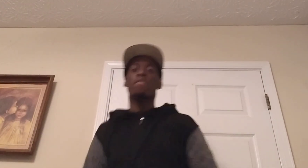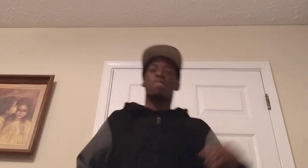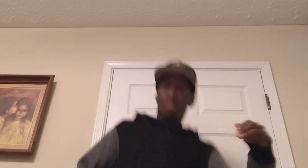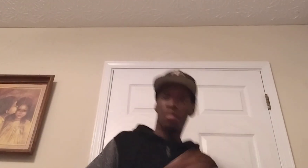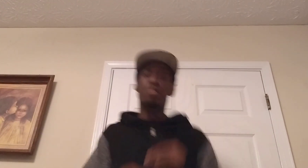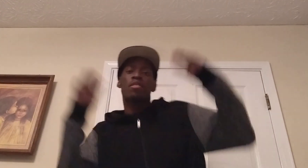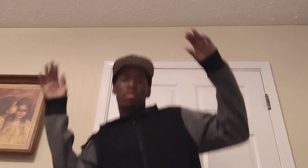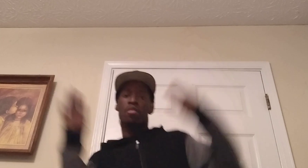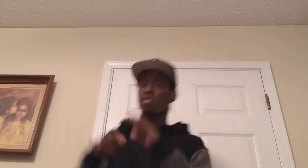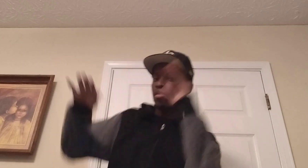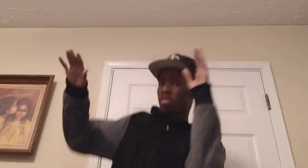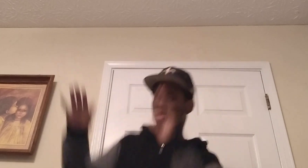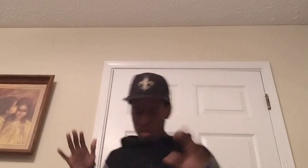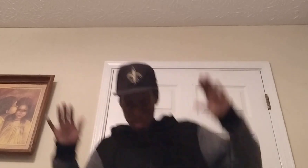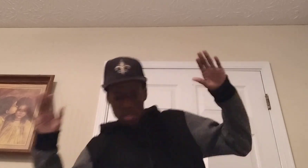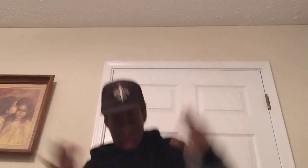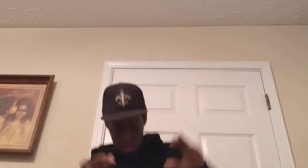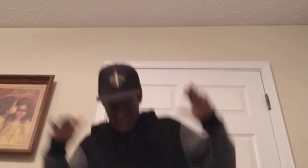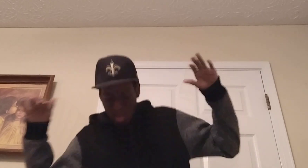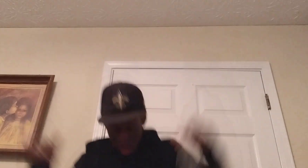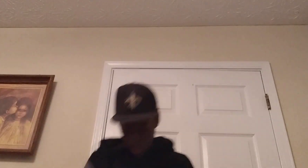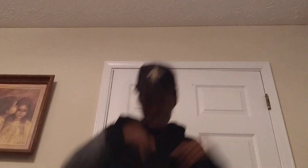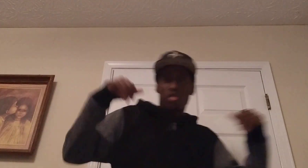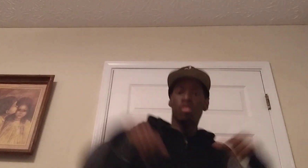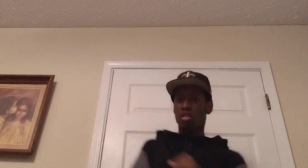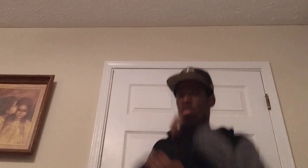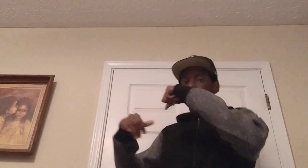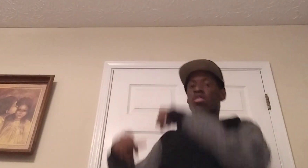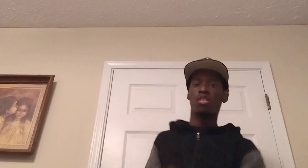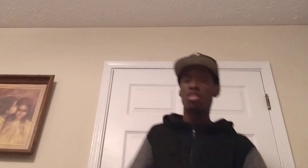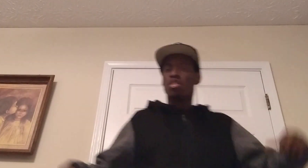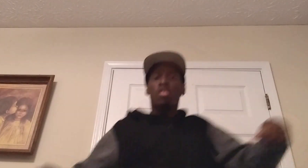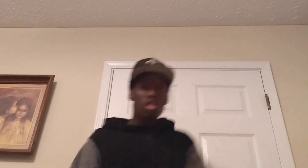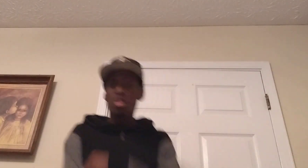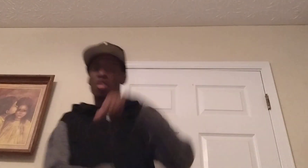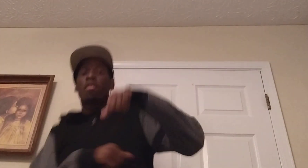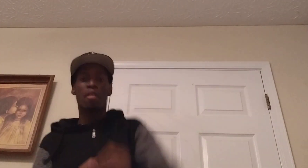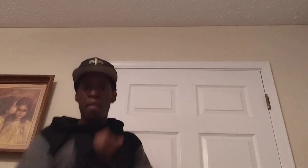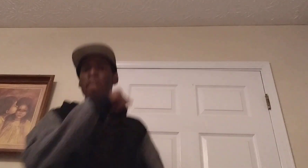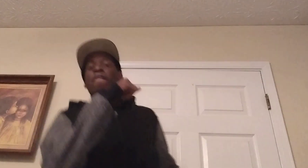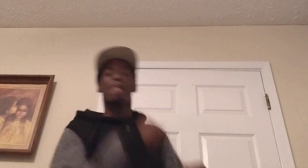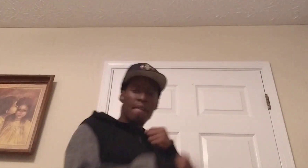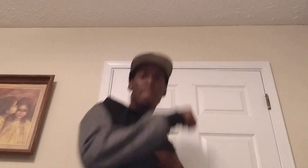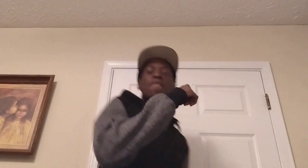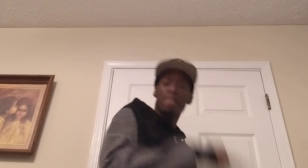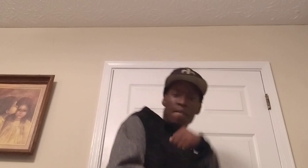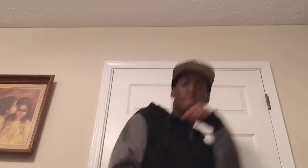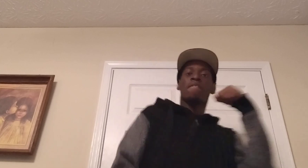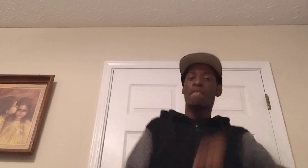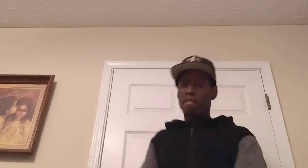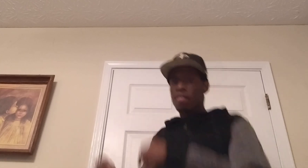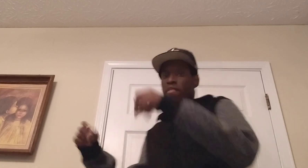showing off. I was just frontin'. You know I want you, babe. I'm ready to bet it